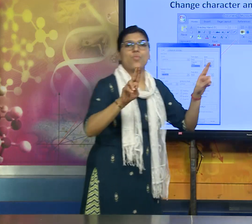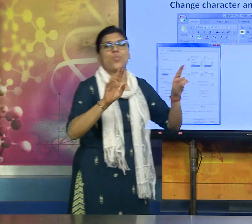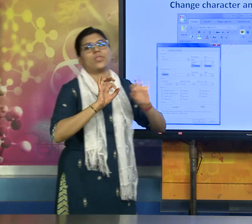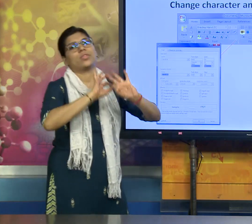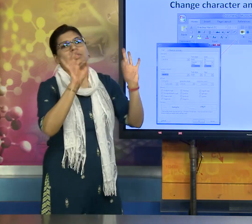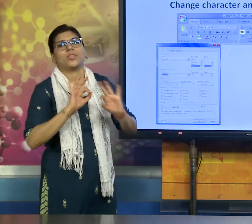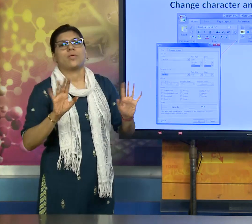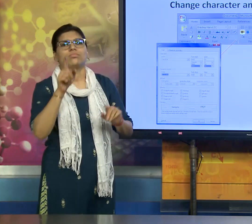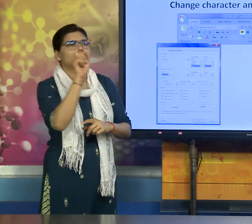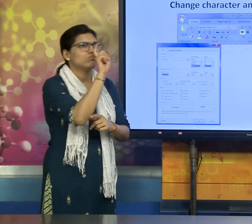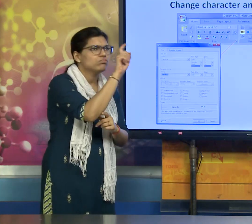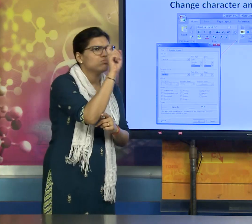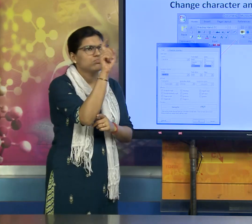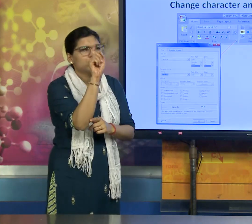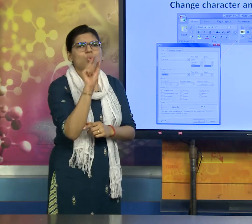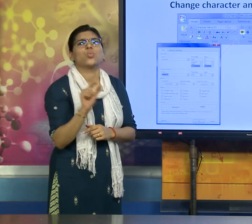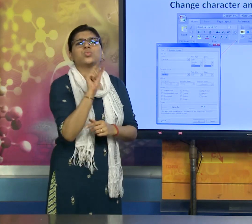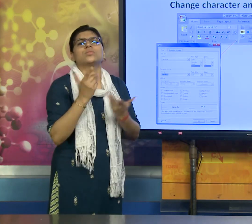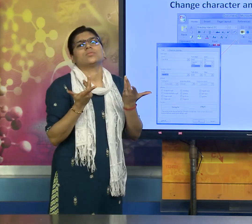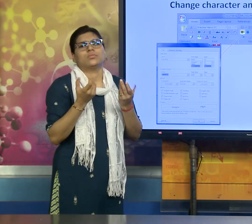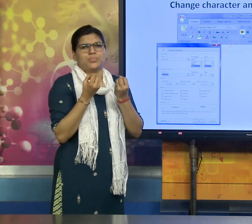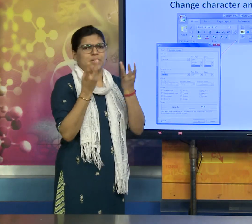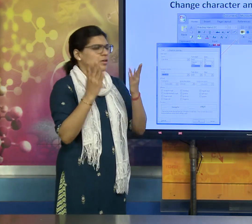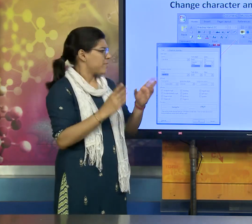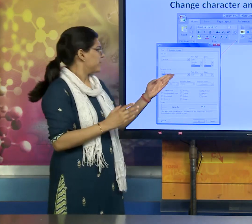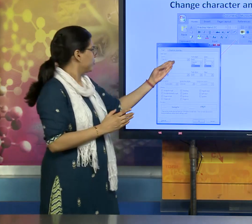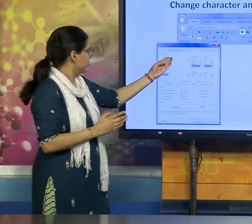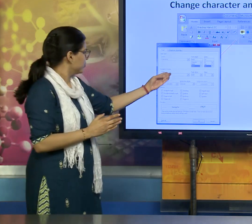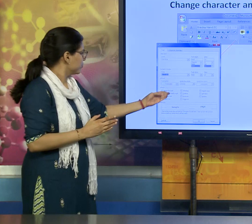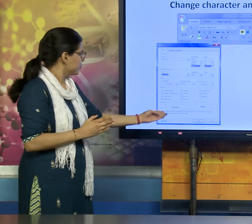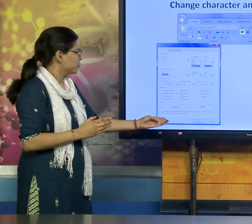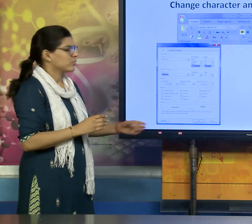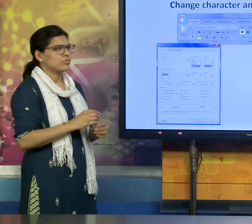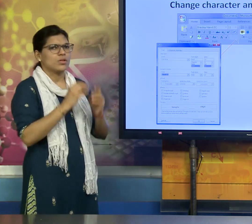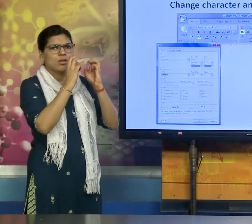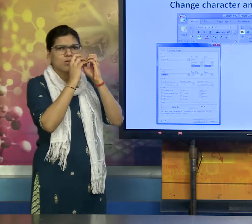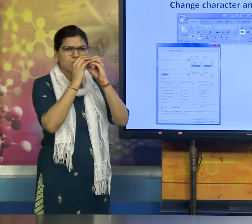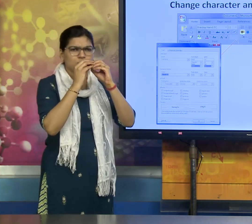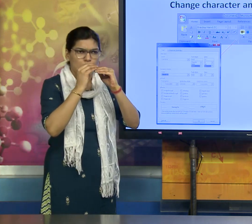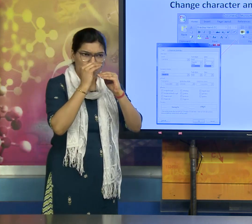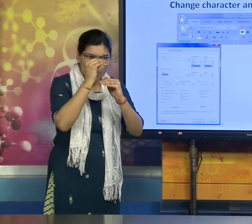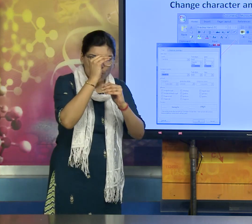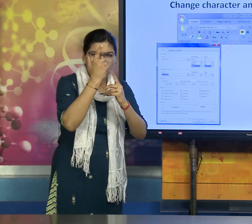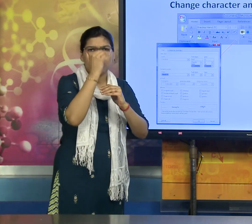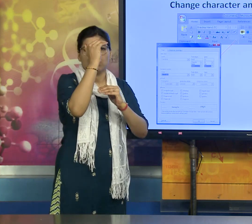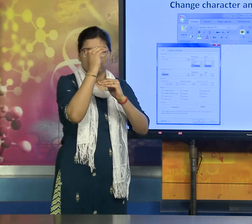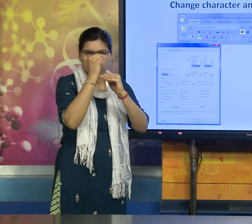tab beside font style or size, the detailed version of